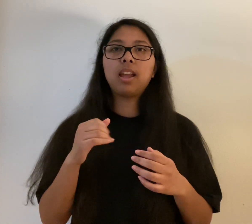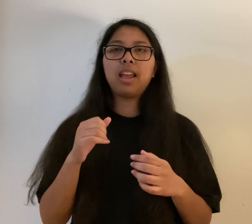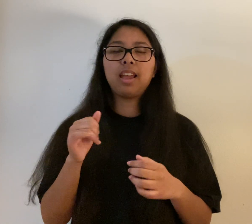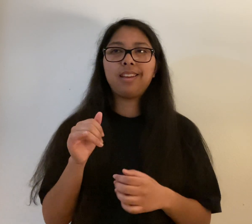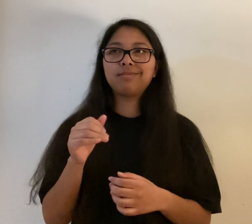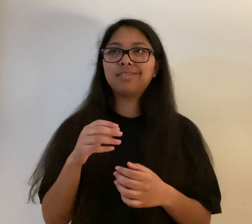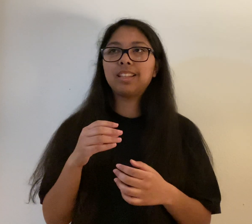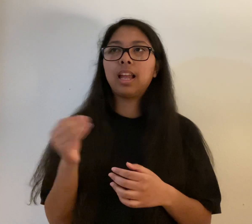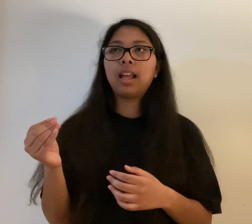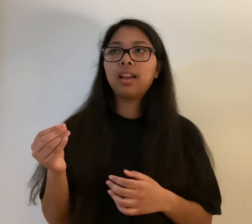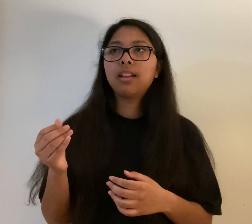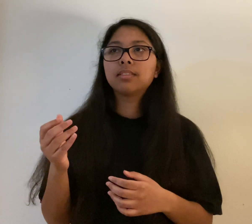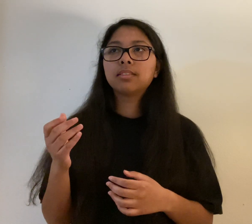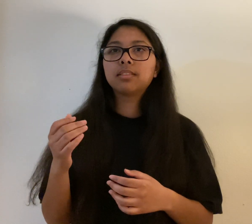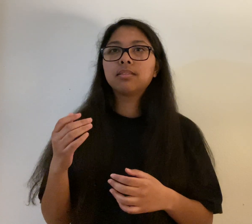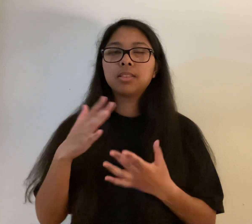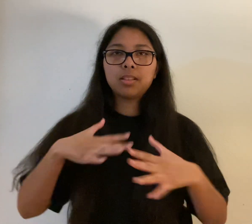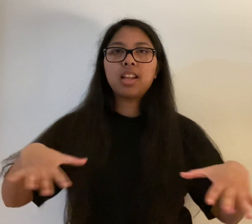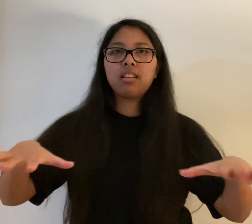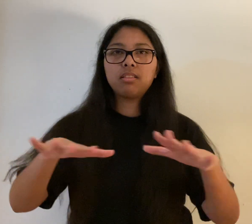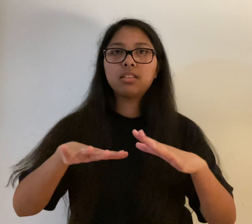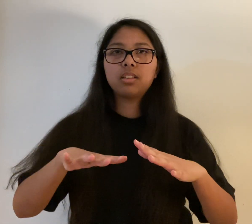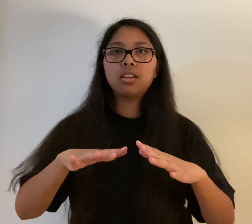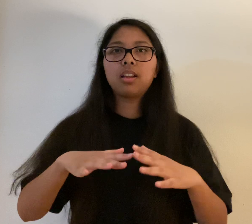affect the speech reading process, and know what to do about them.